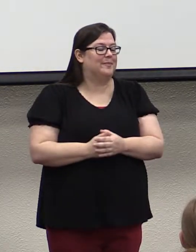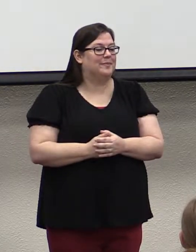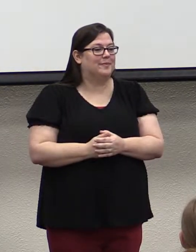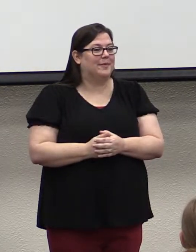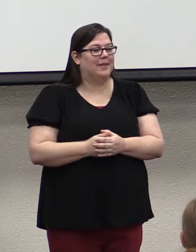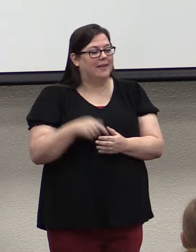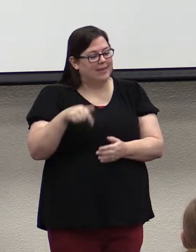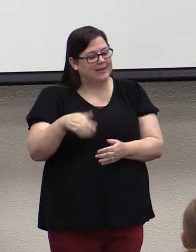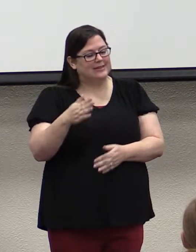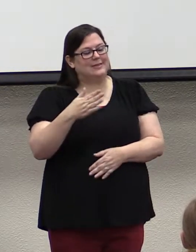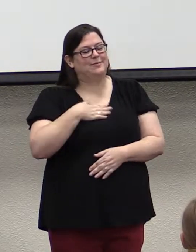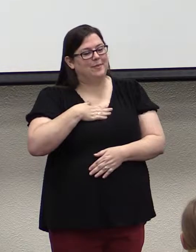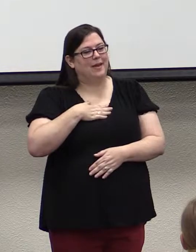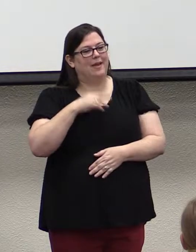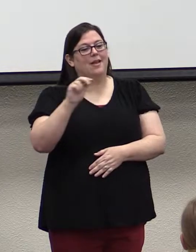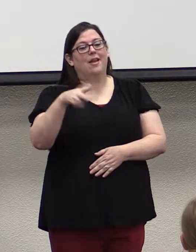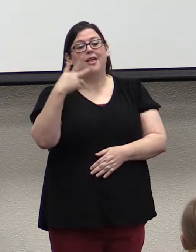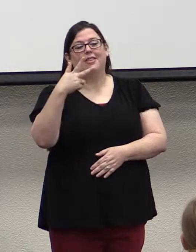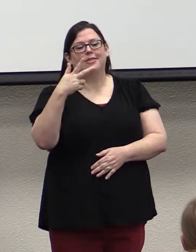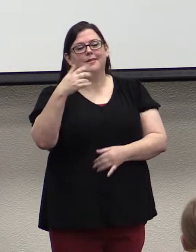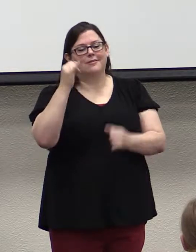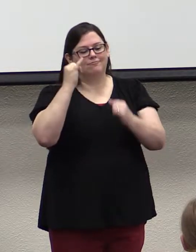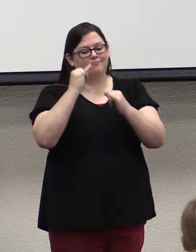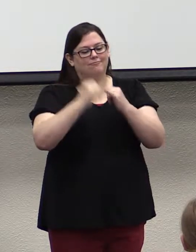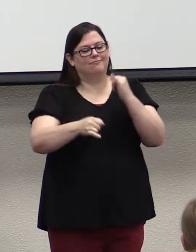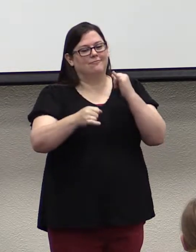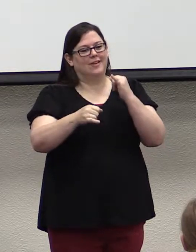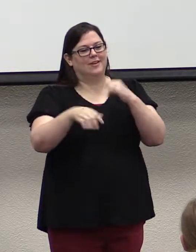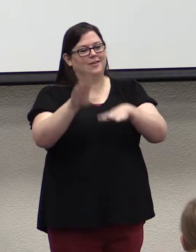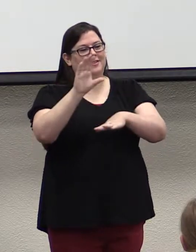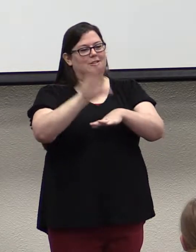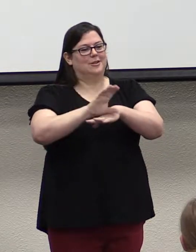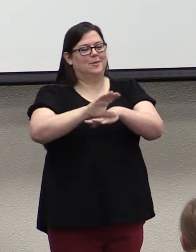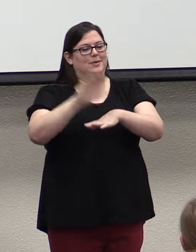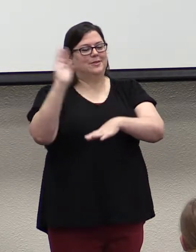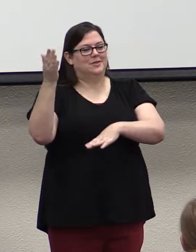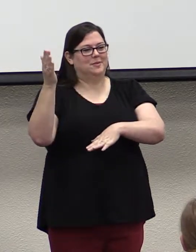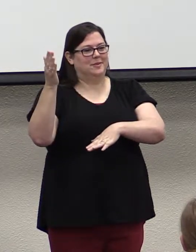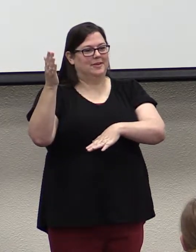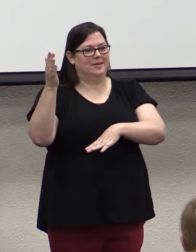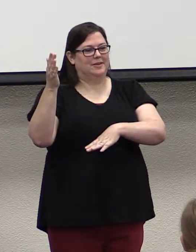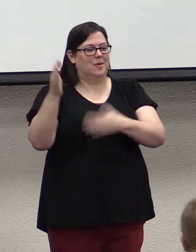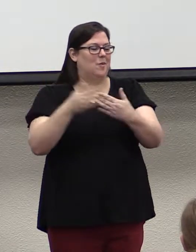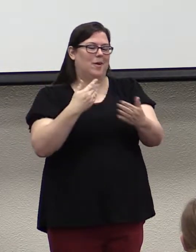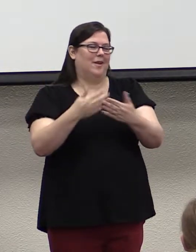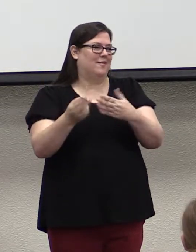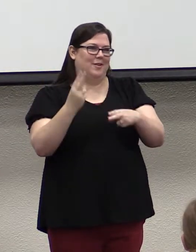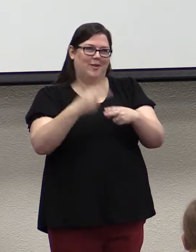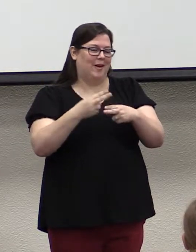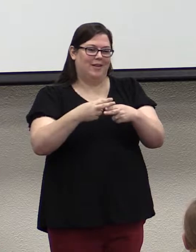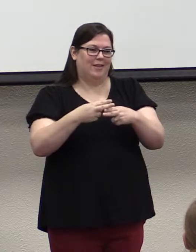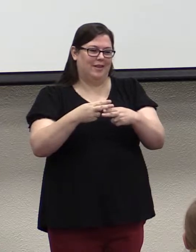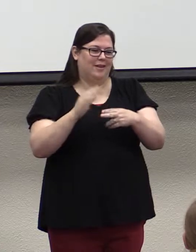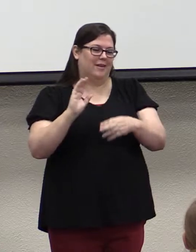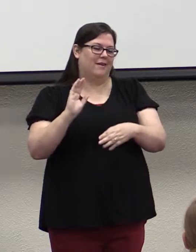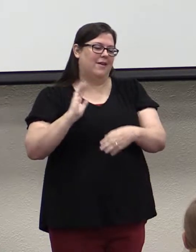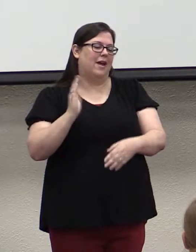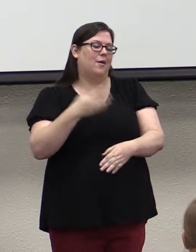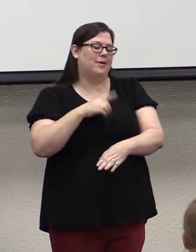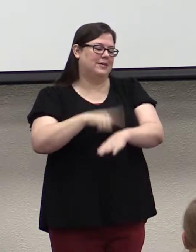This is my third and final chapel sermon, or whatever you want to call it, with our time here in Sunset.